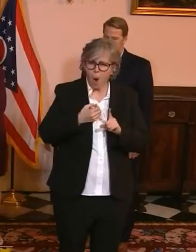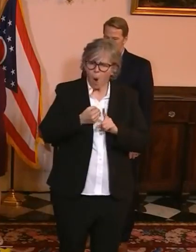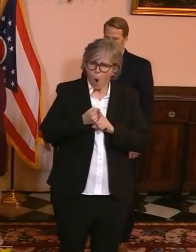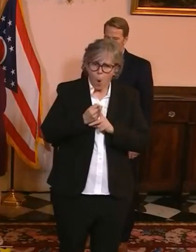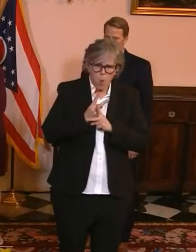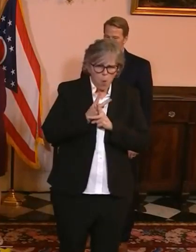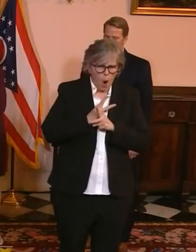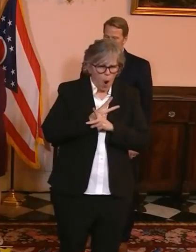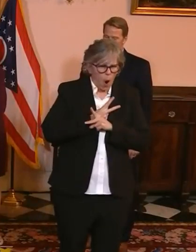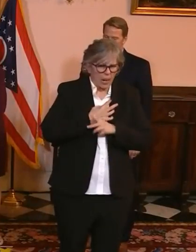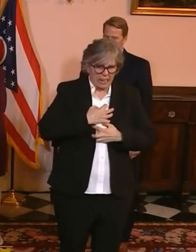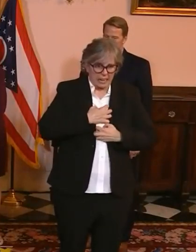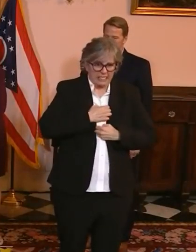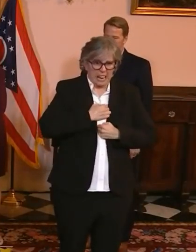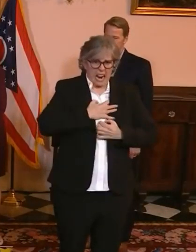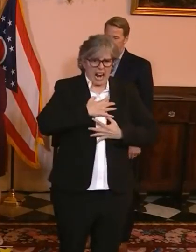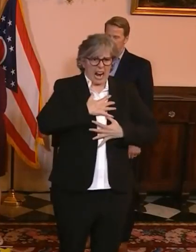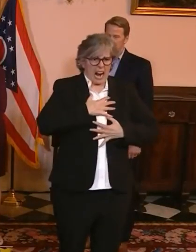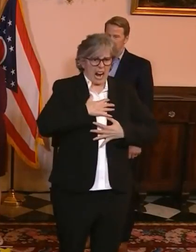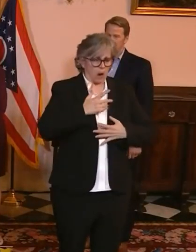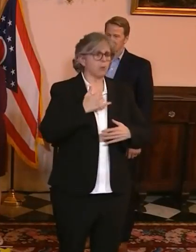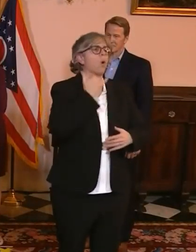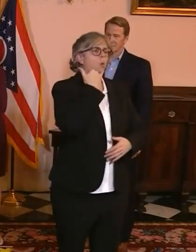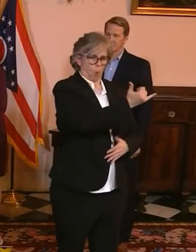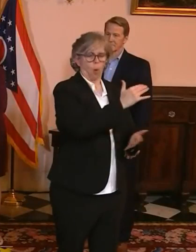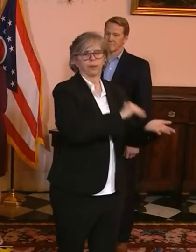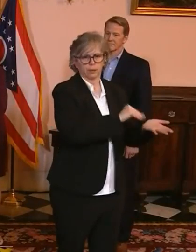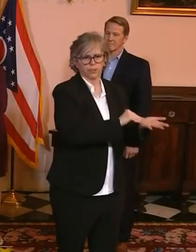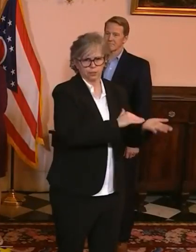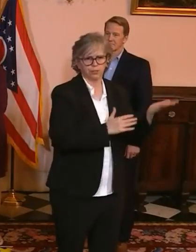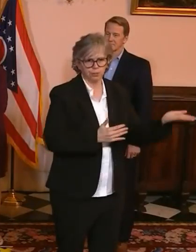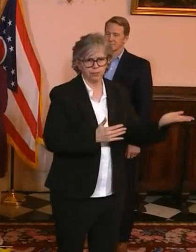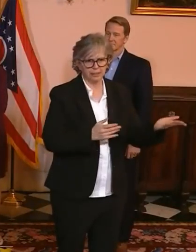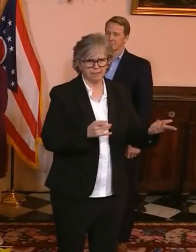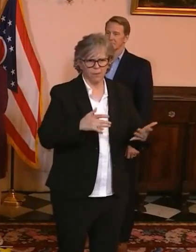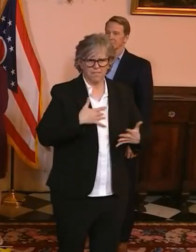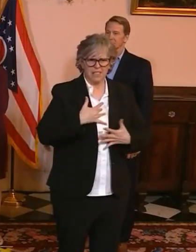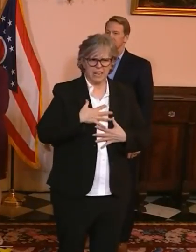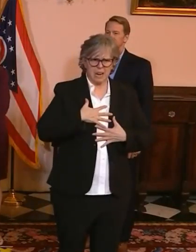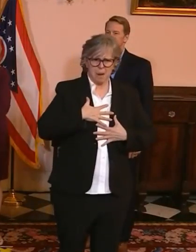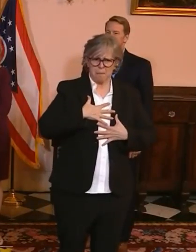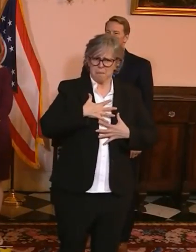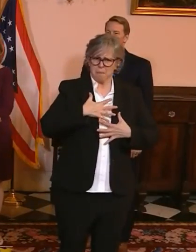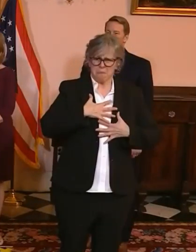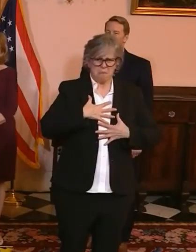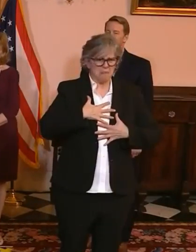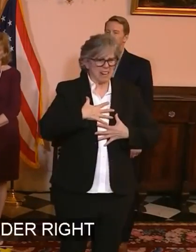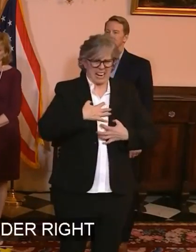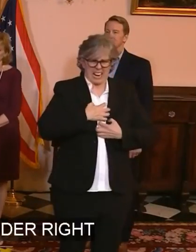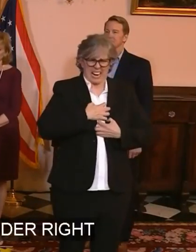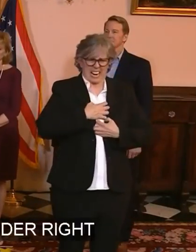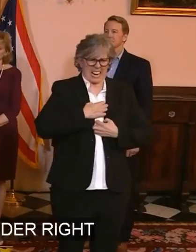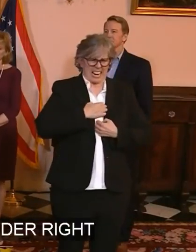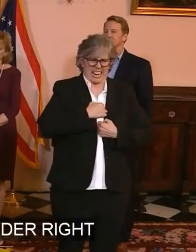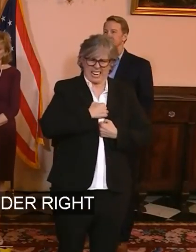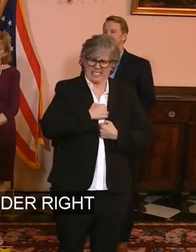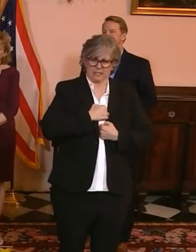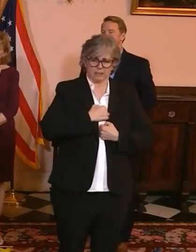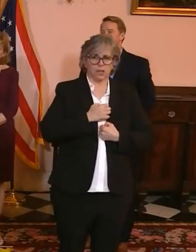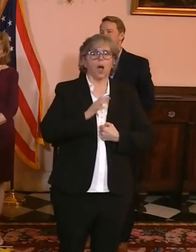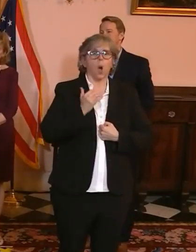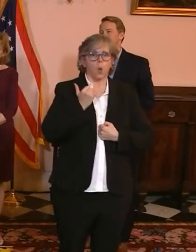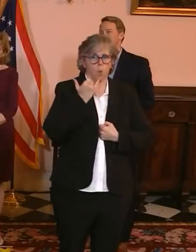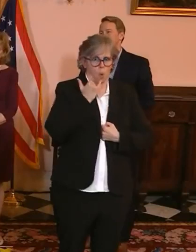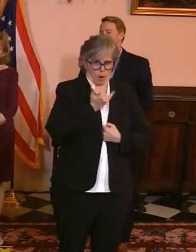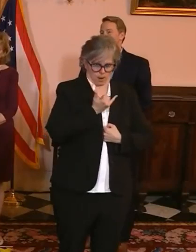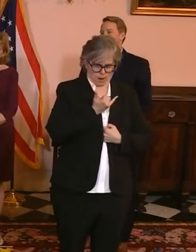They will talk to you. If you have difficulty breathing, if you don't have a doctor, then you should call the emergency room, and we can all put